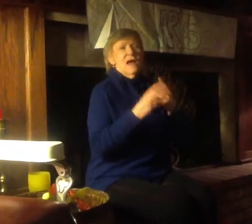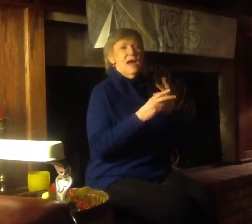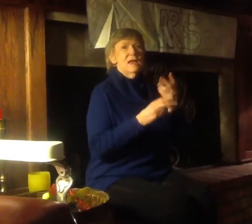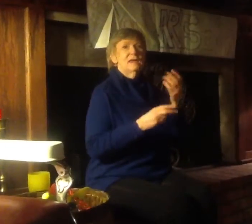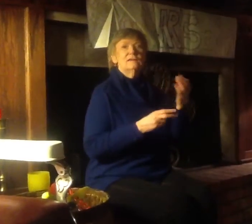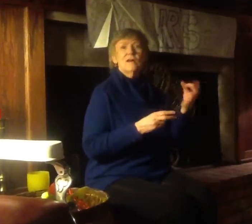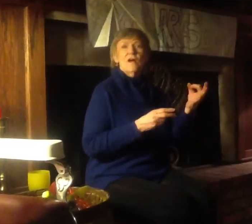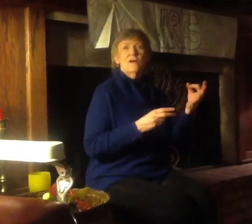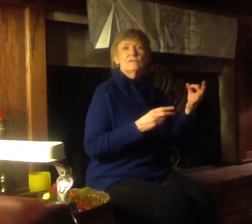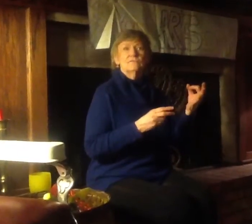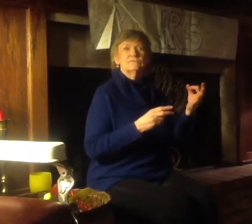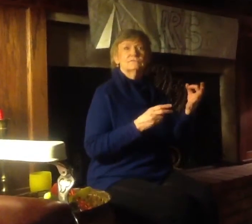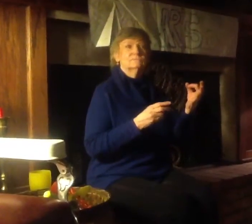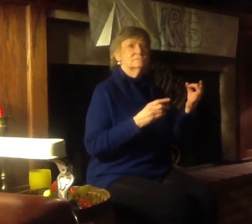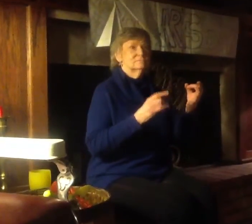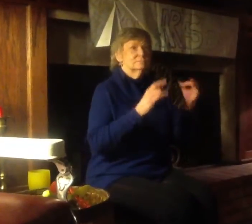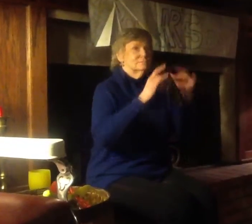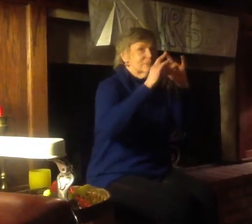what kind of